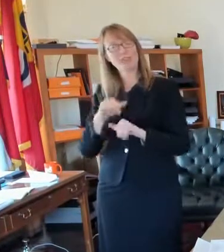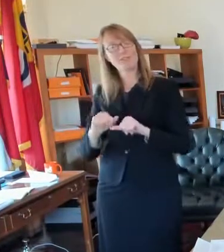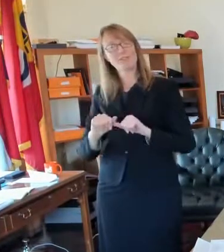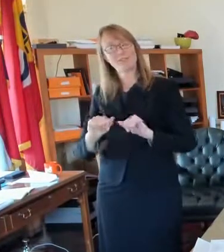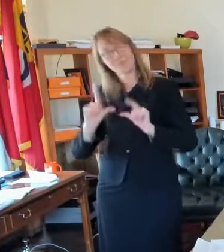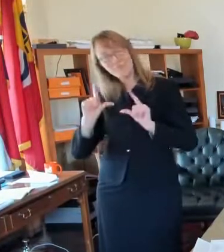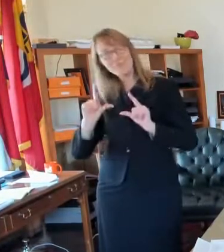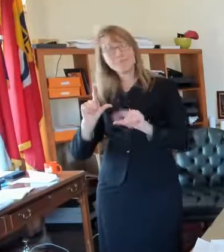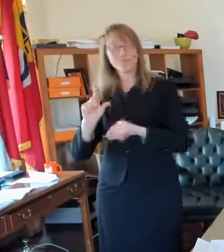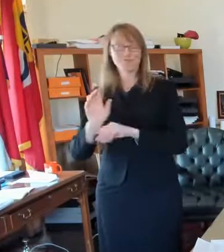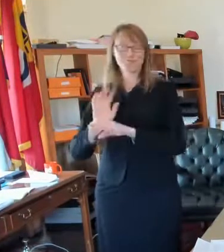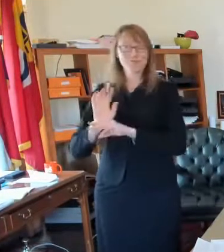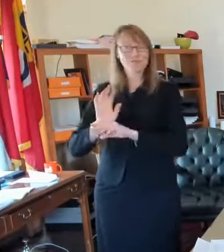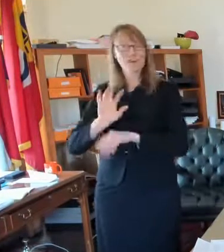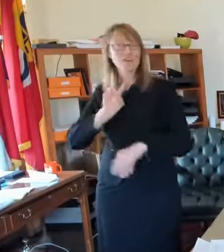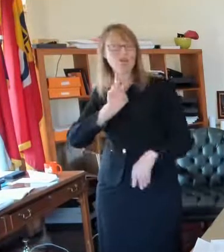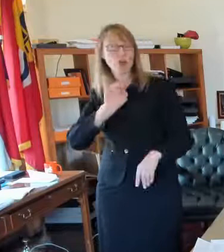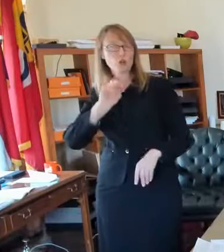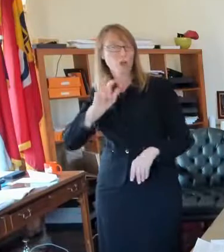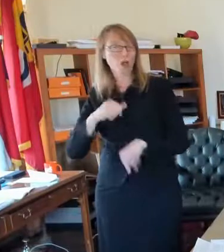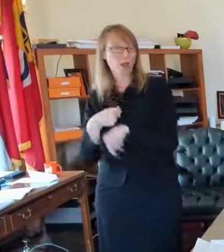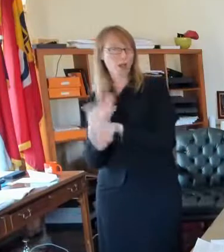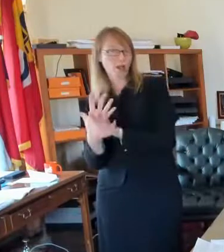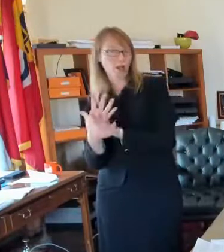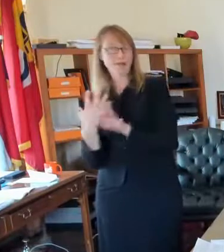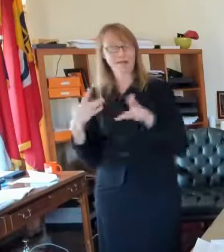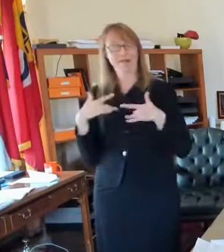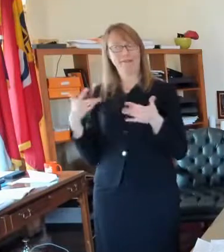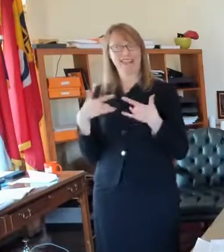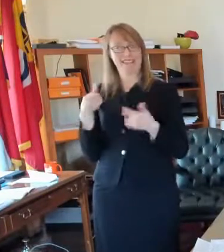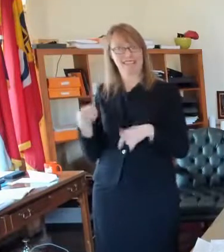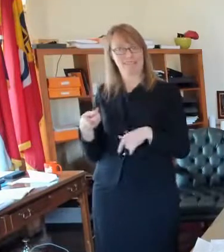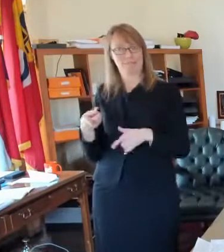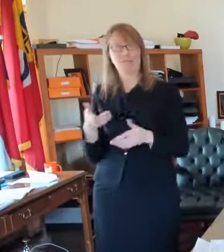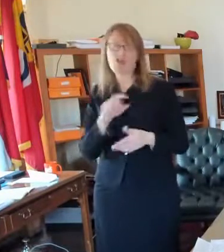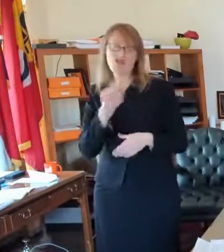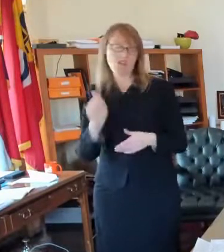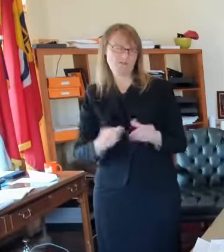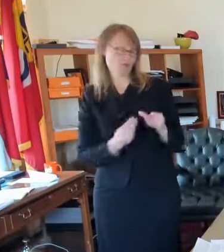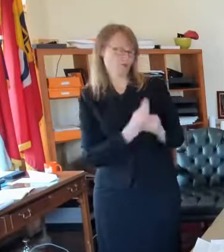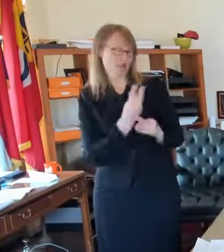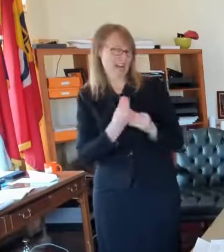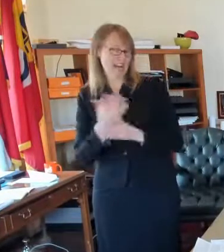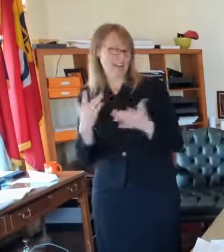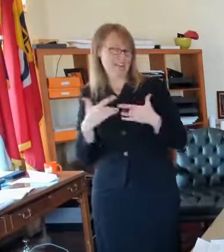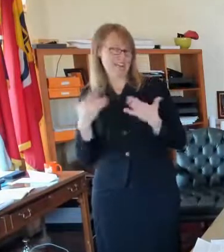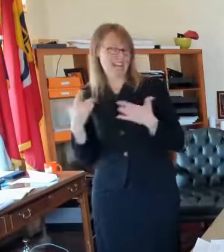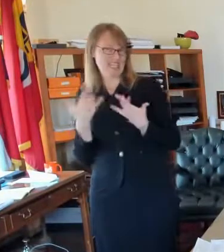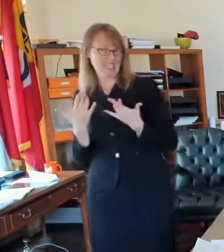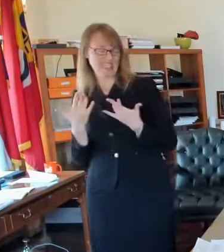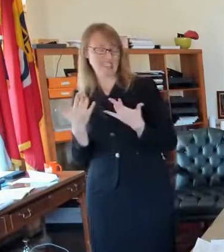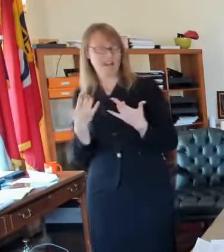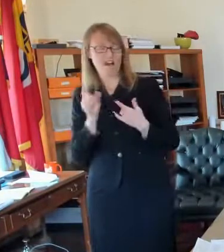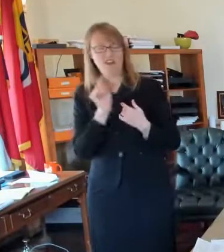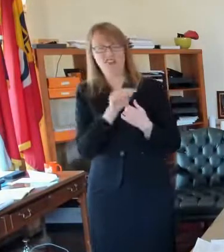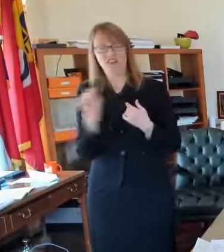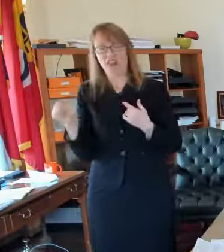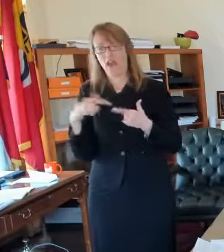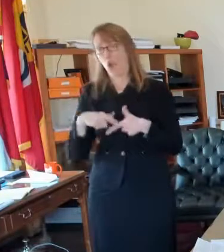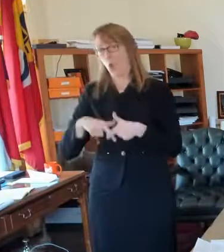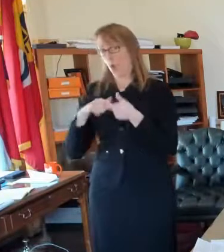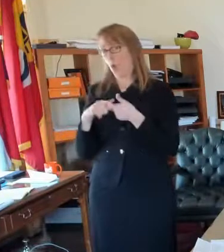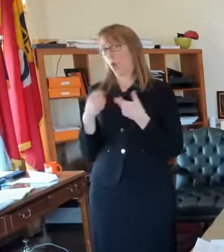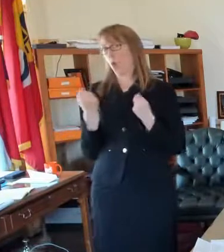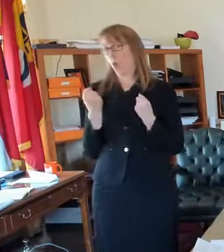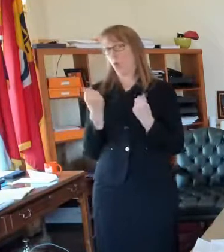events that come in the early spring usually are continuing to be put on hold until we